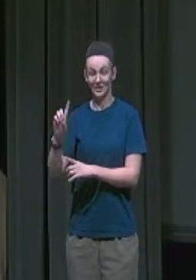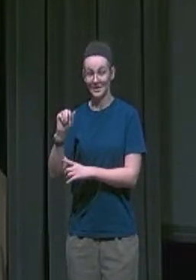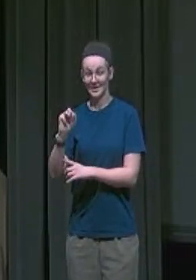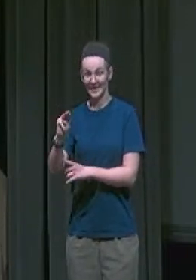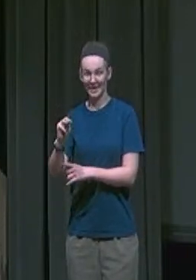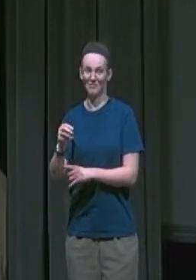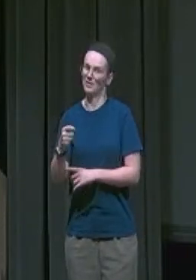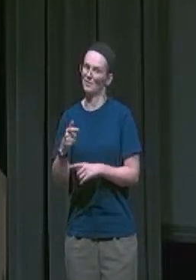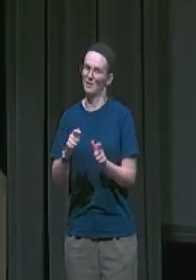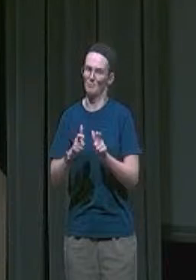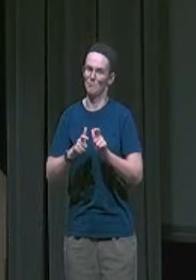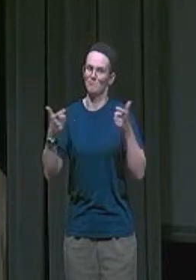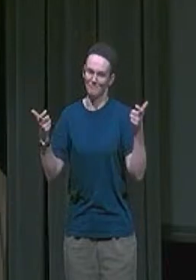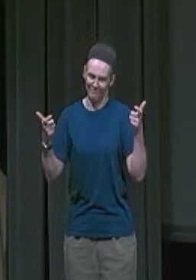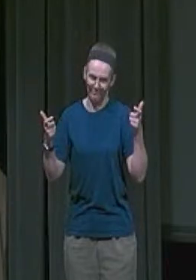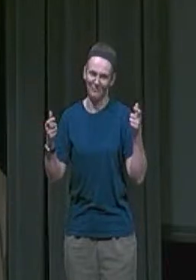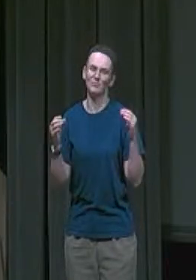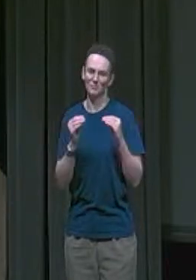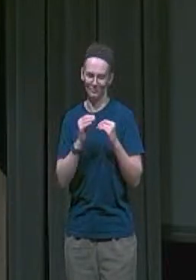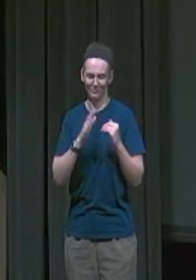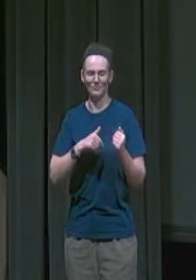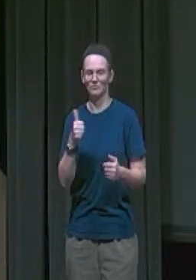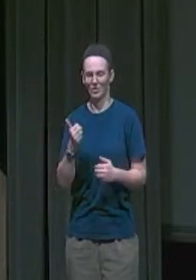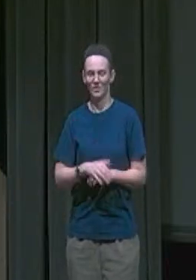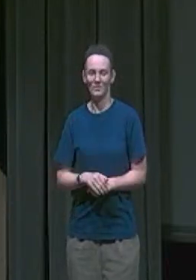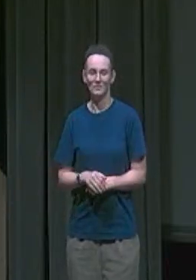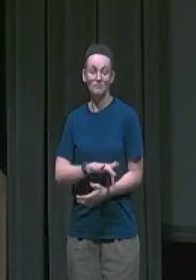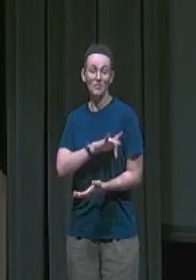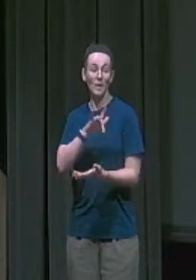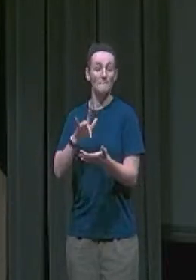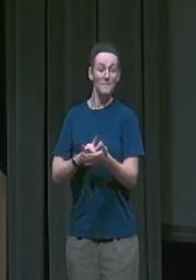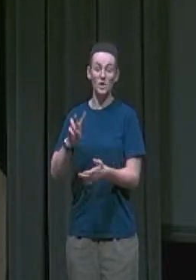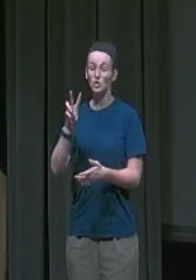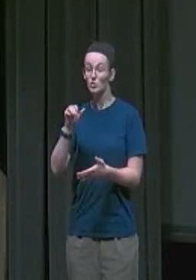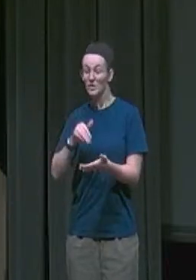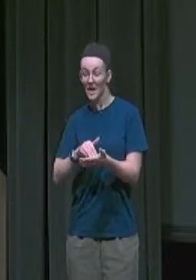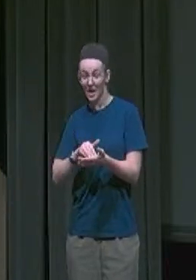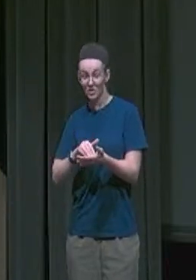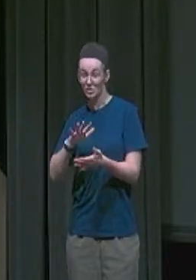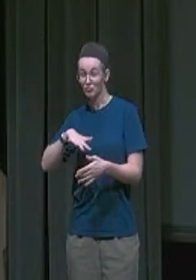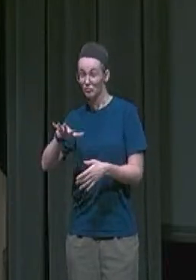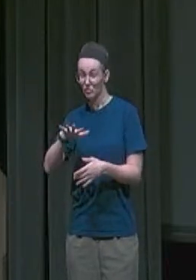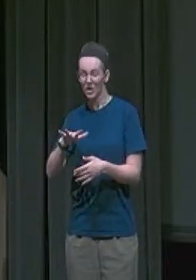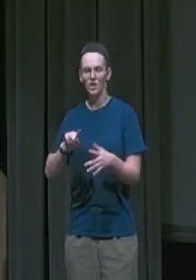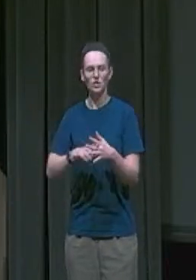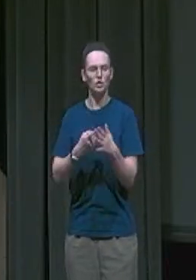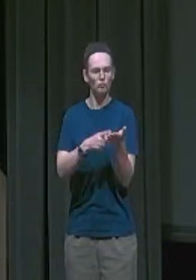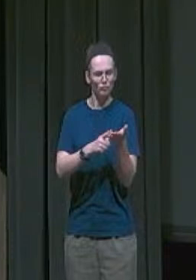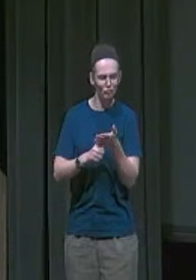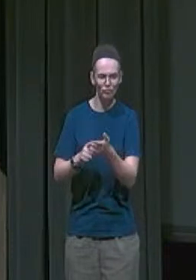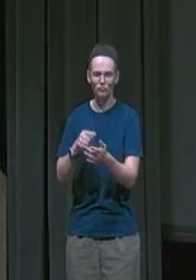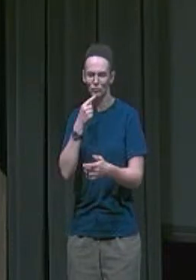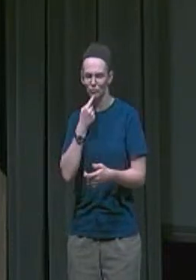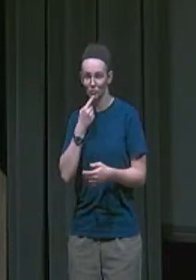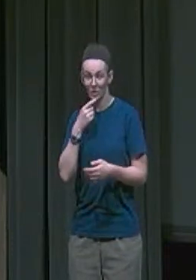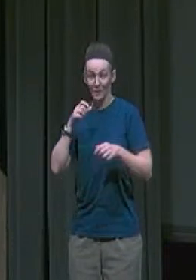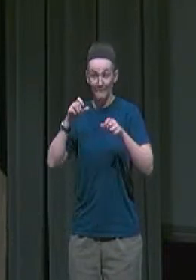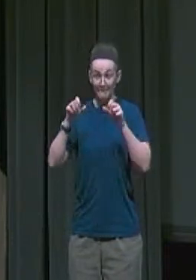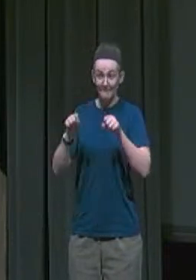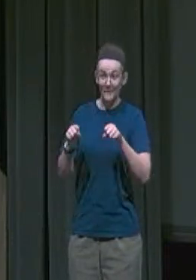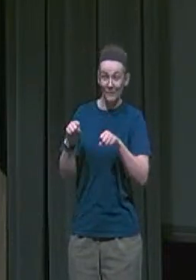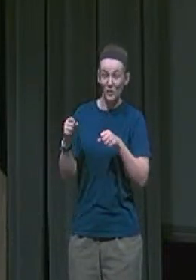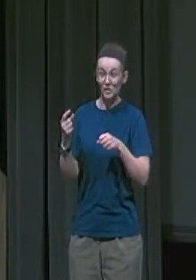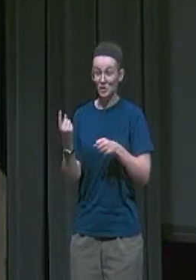bigger. In the mid-2000s, we really started talking seriously about, could this be